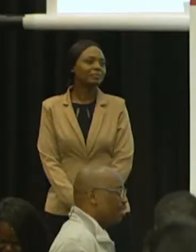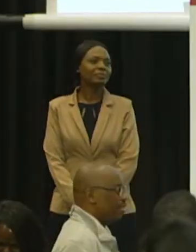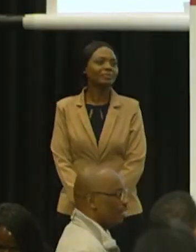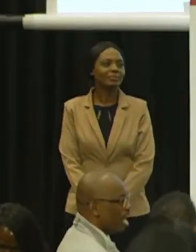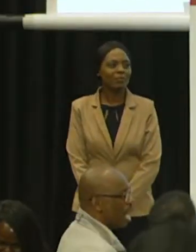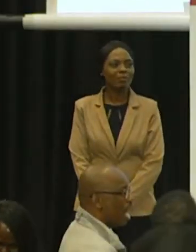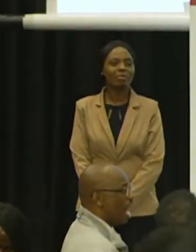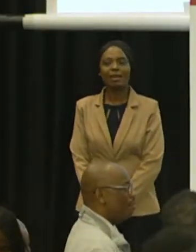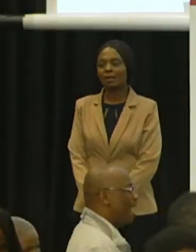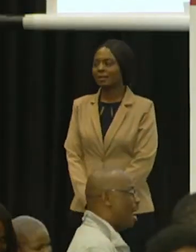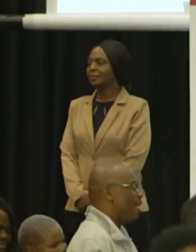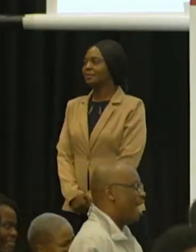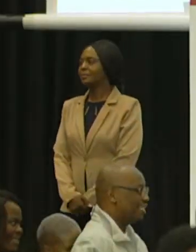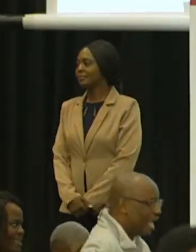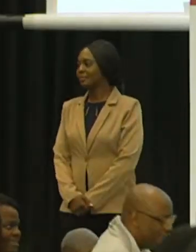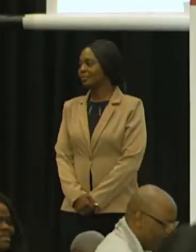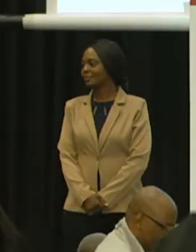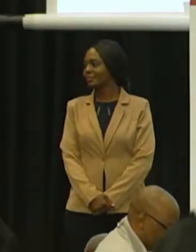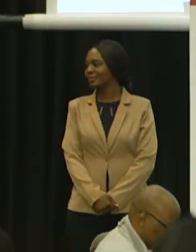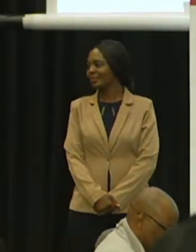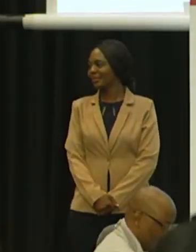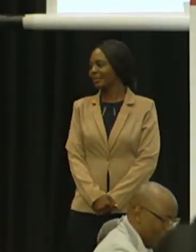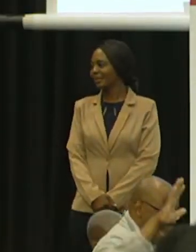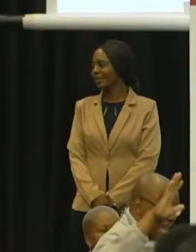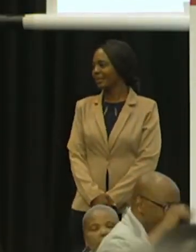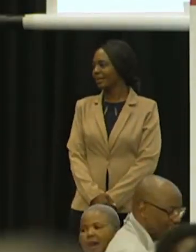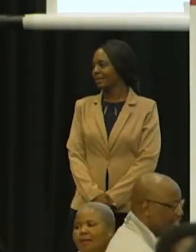ekhoshe noma